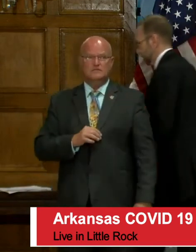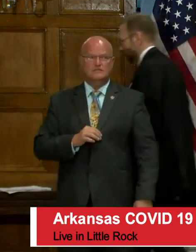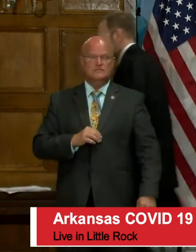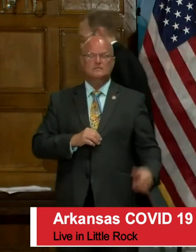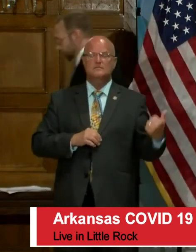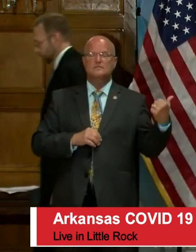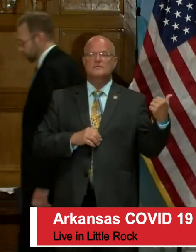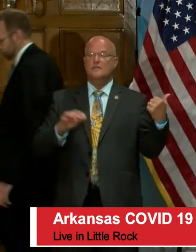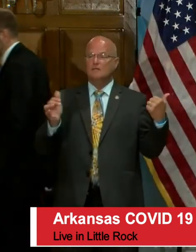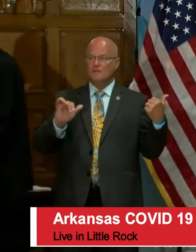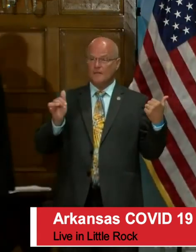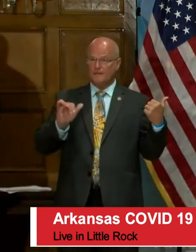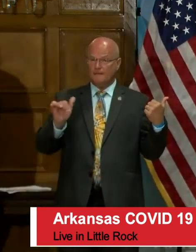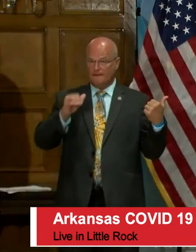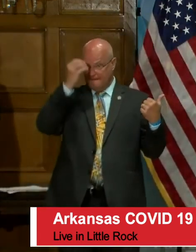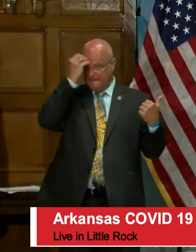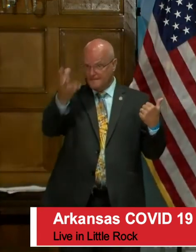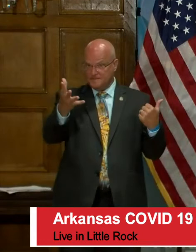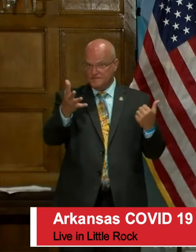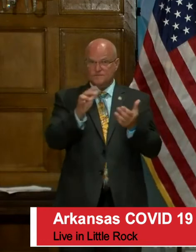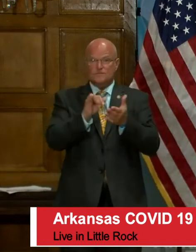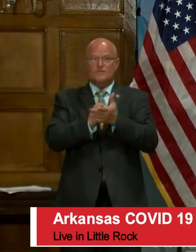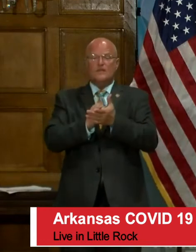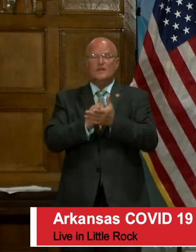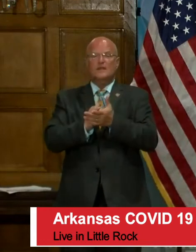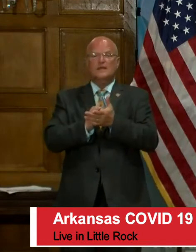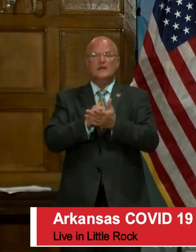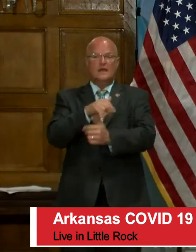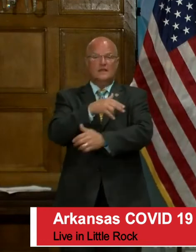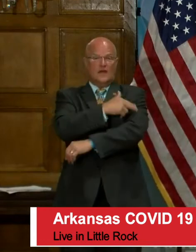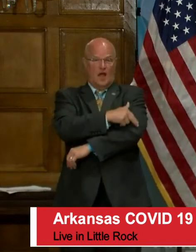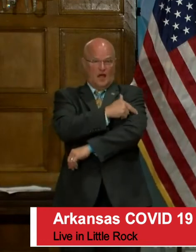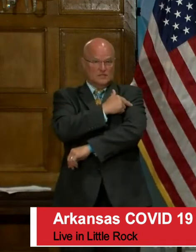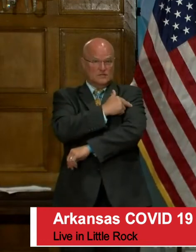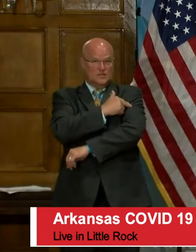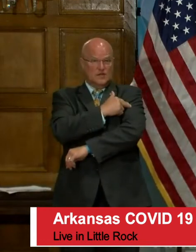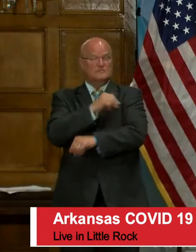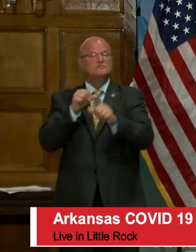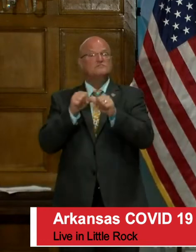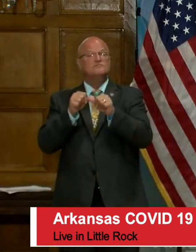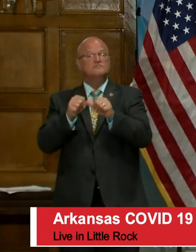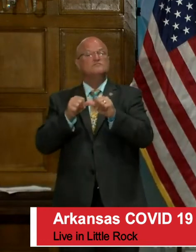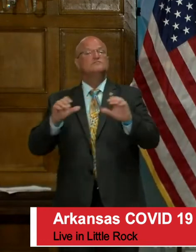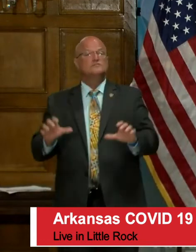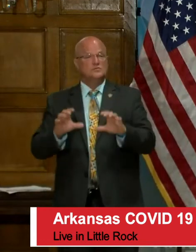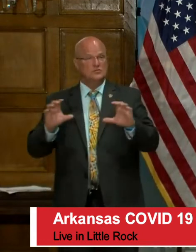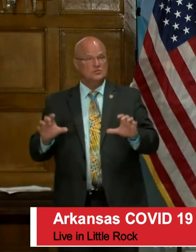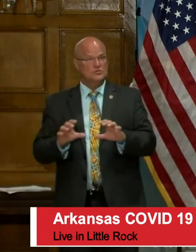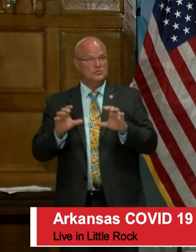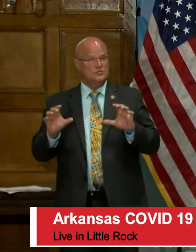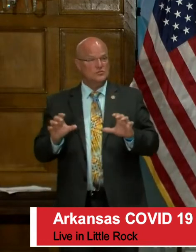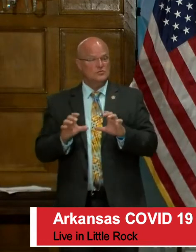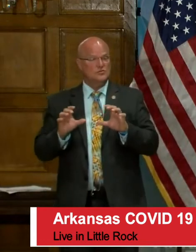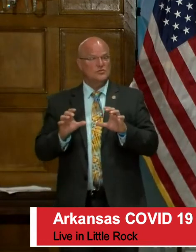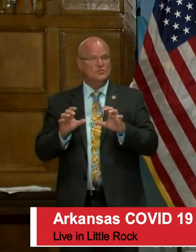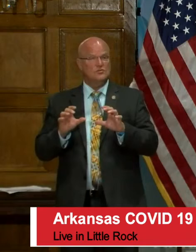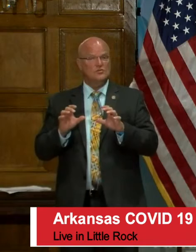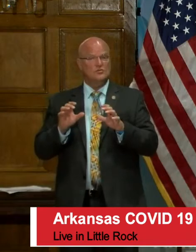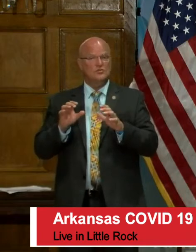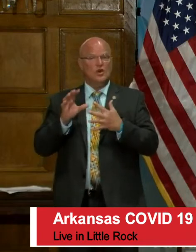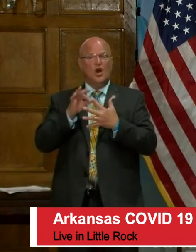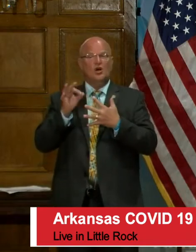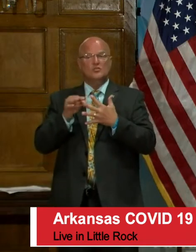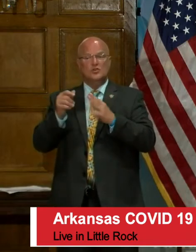I would also point out that the hospitals are continuing to do